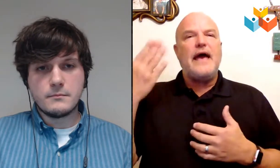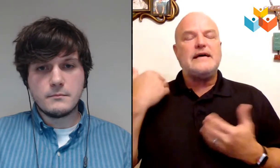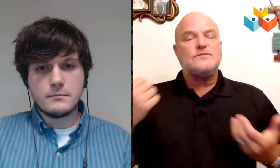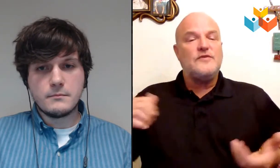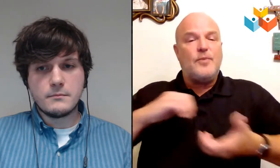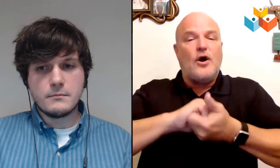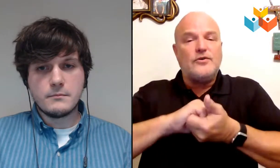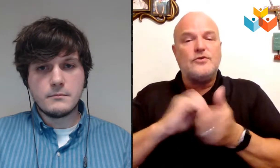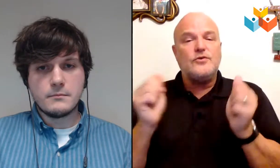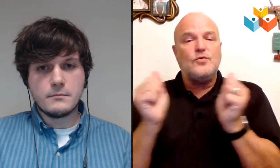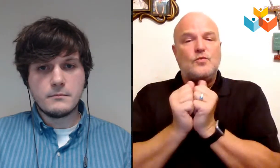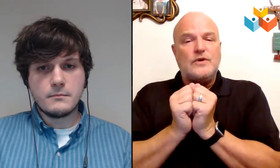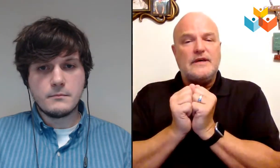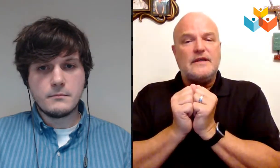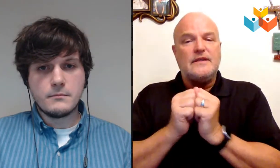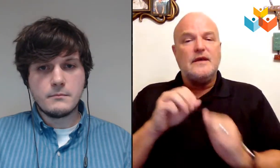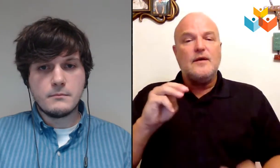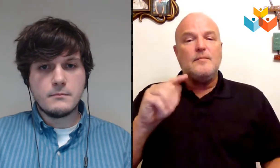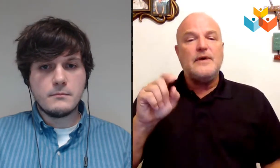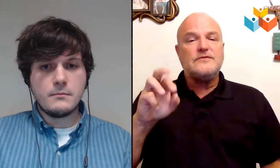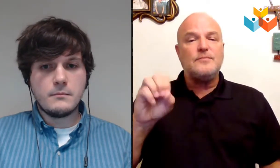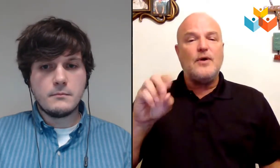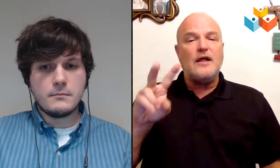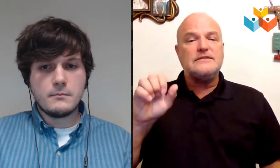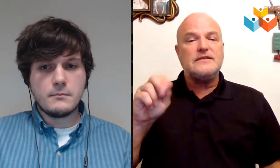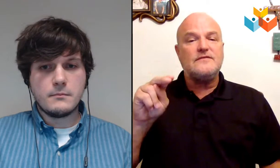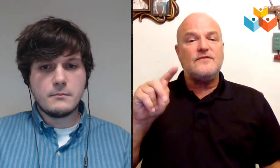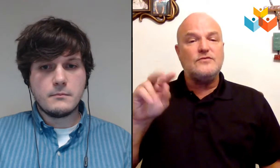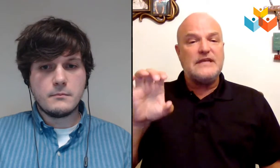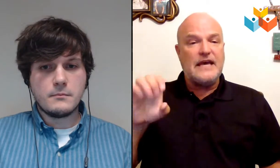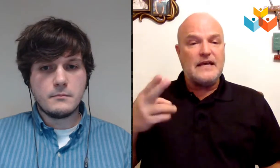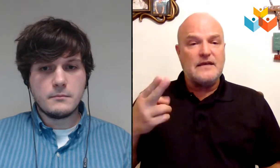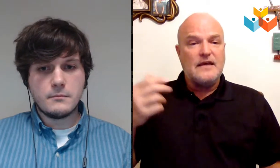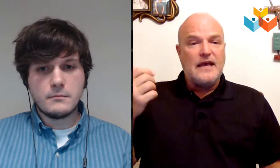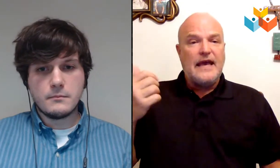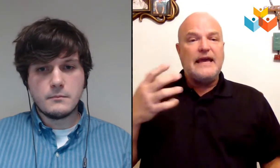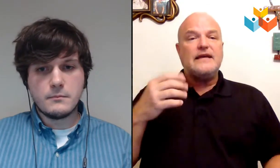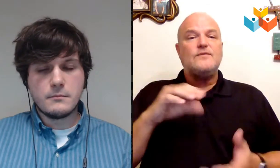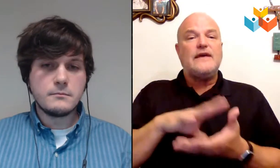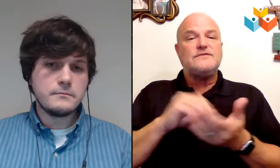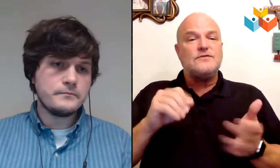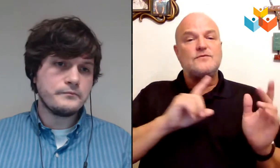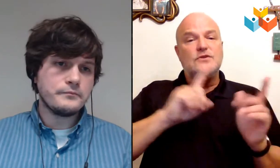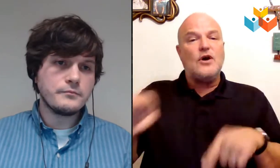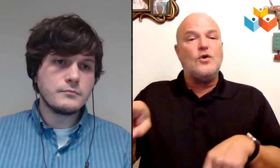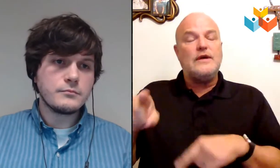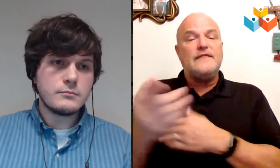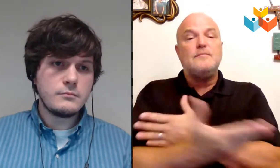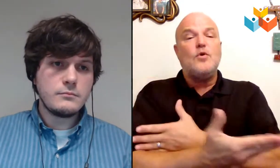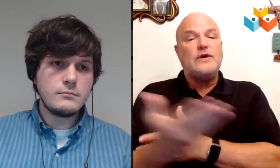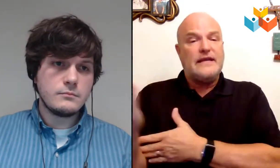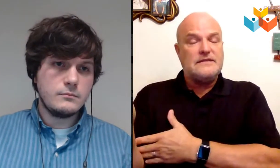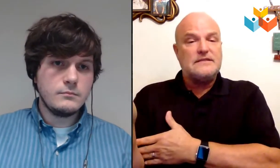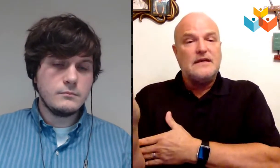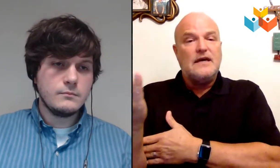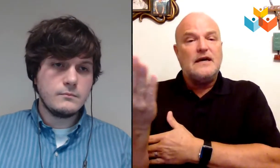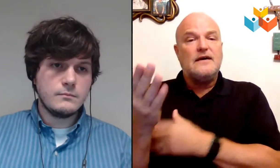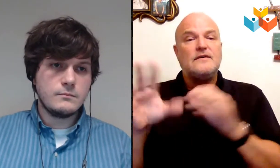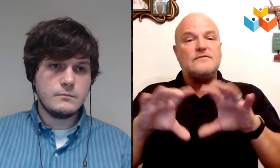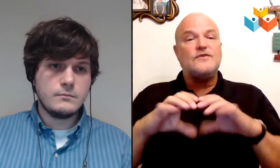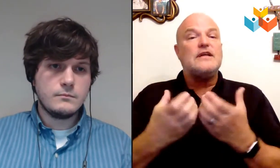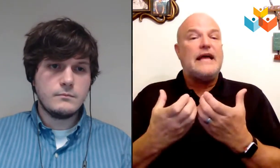In the past, we've partnered with Metropolitan Votech, and we had students would go in the